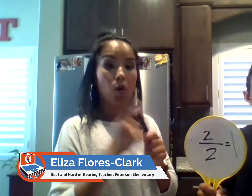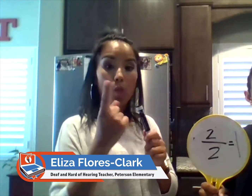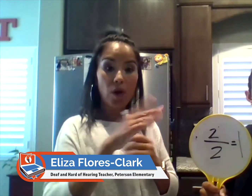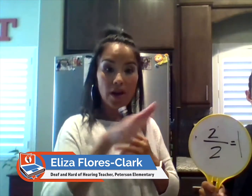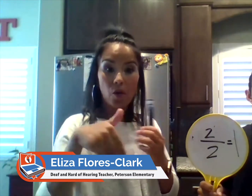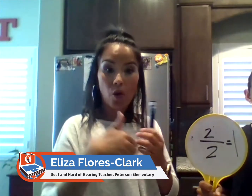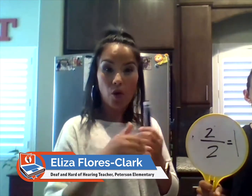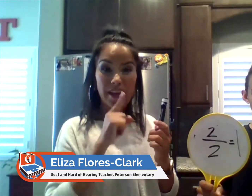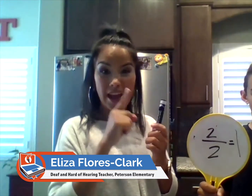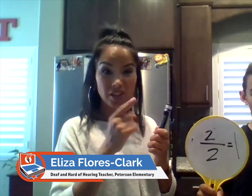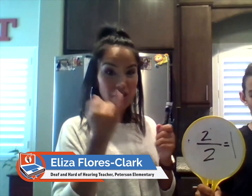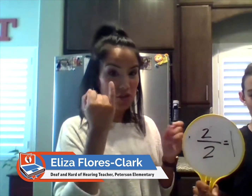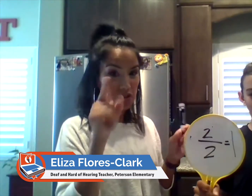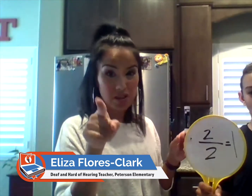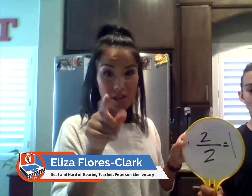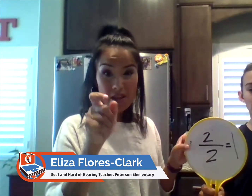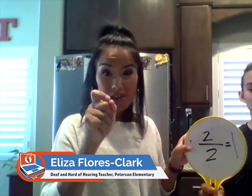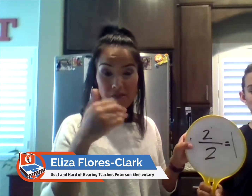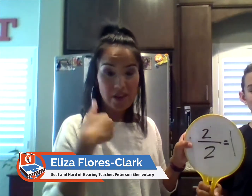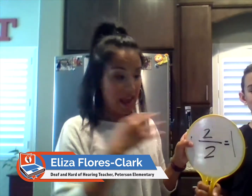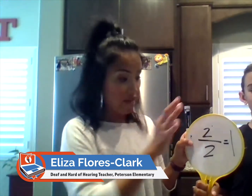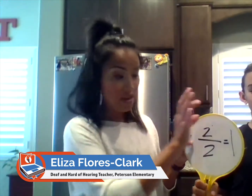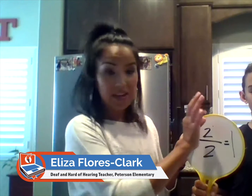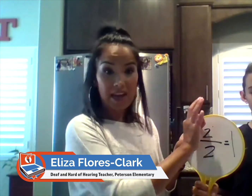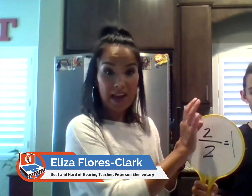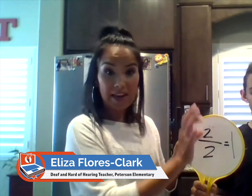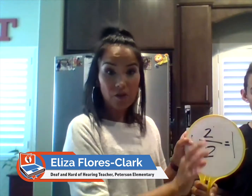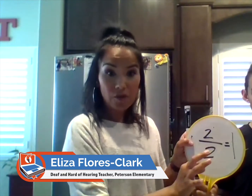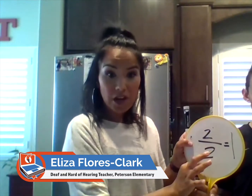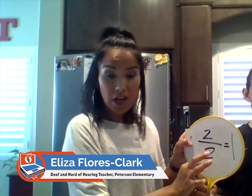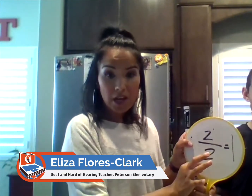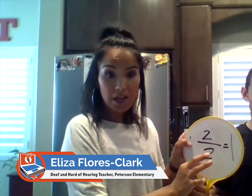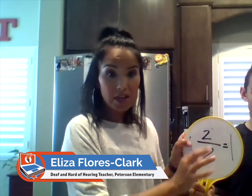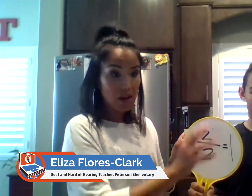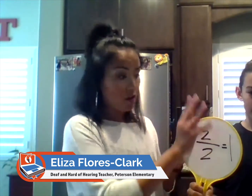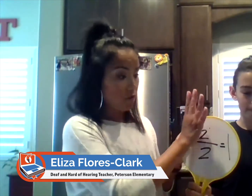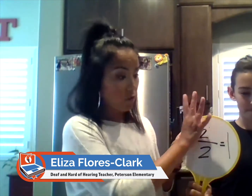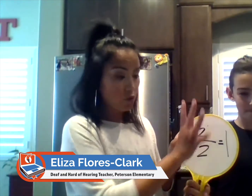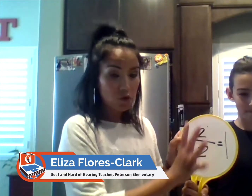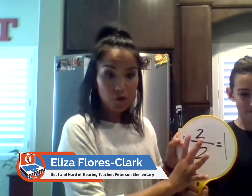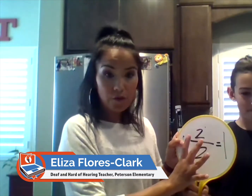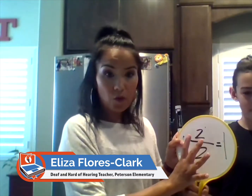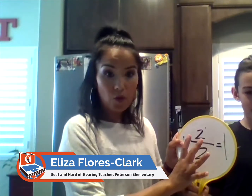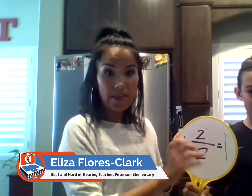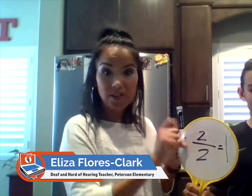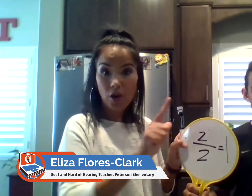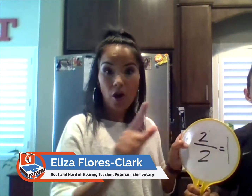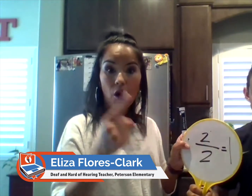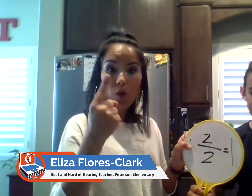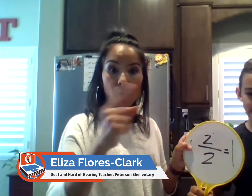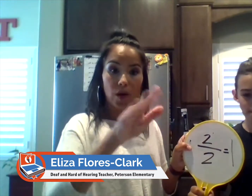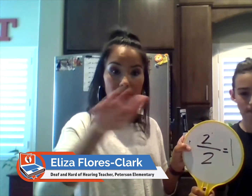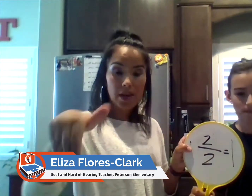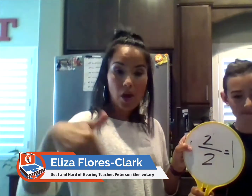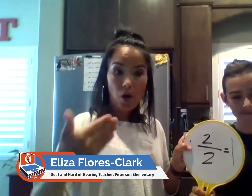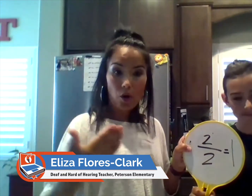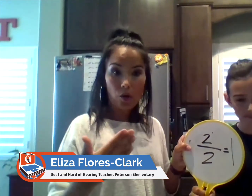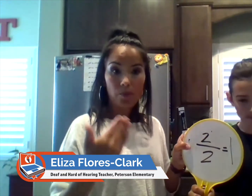1 whole. And actually you could even have 9/9, 4/4, that's all 1 whole. Good